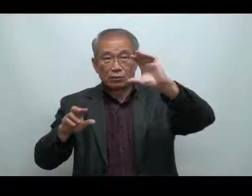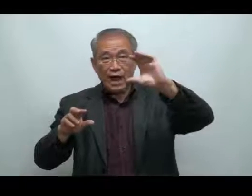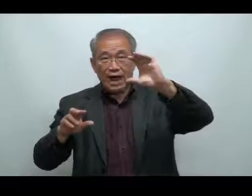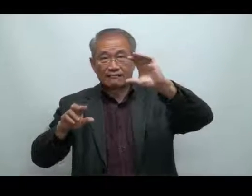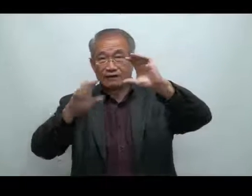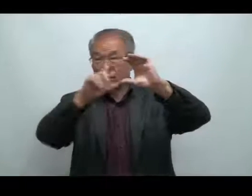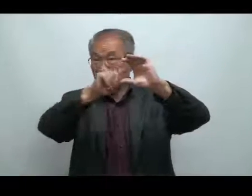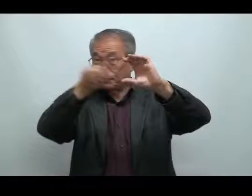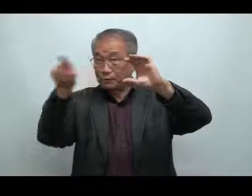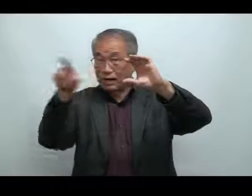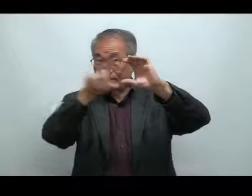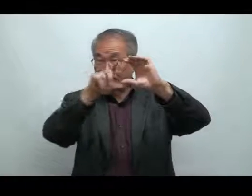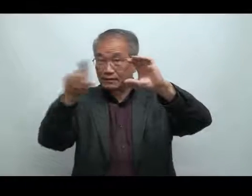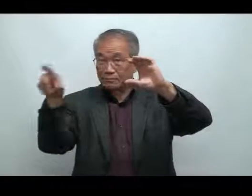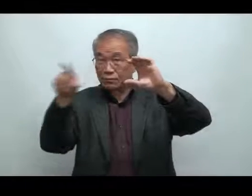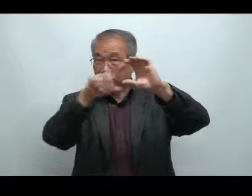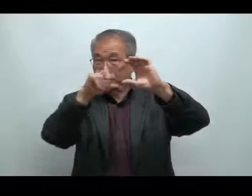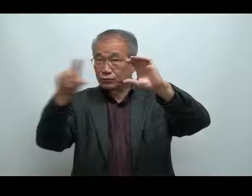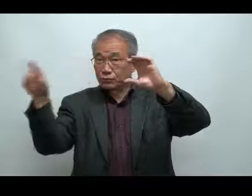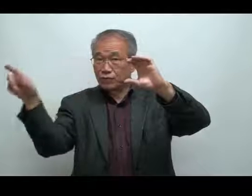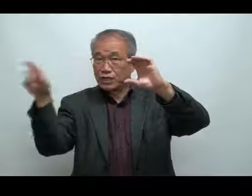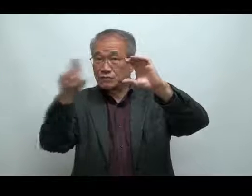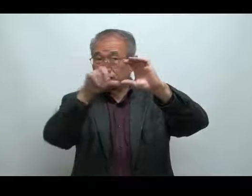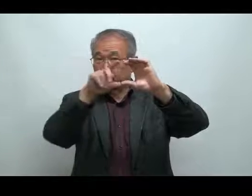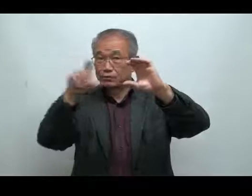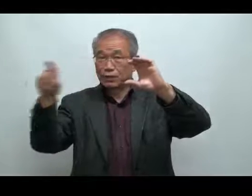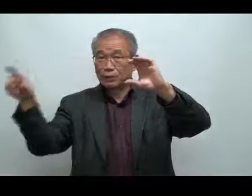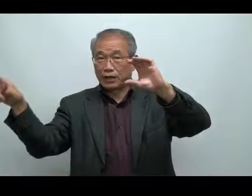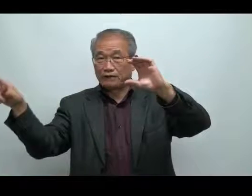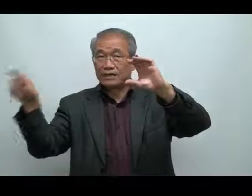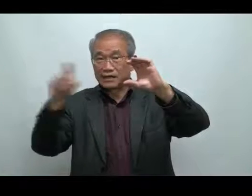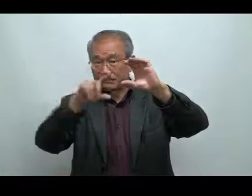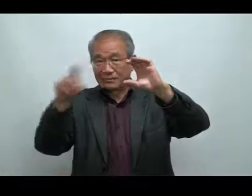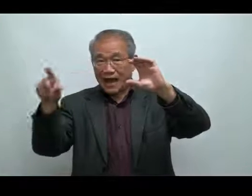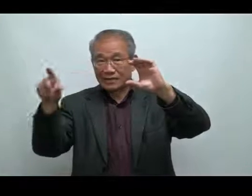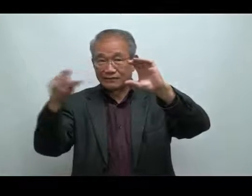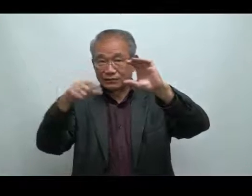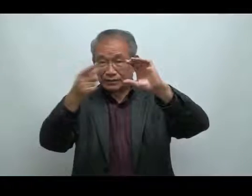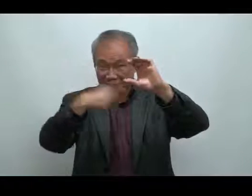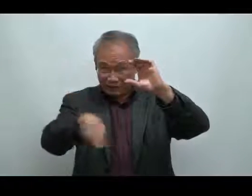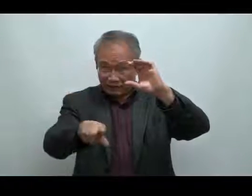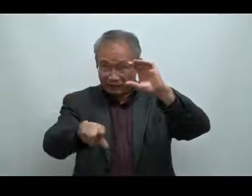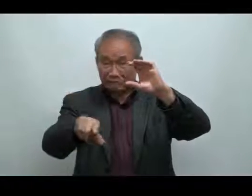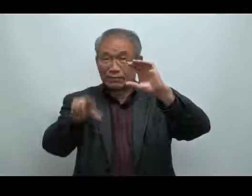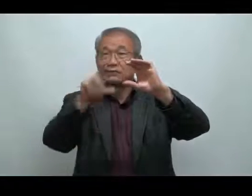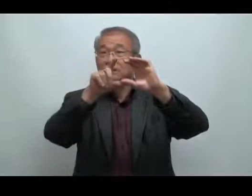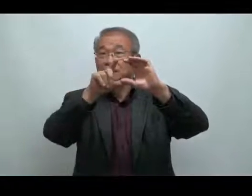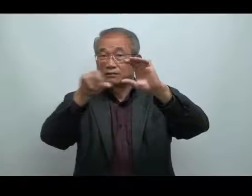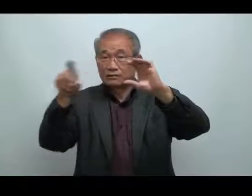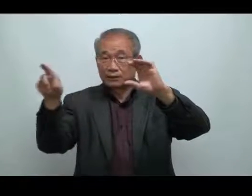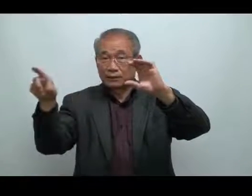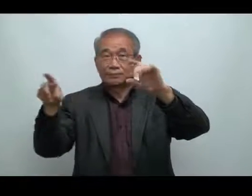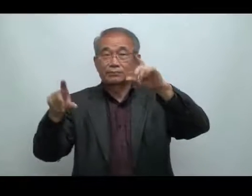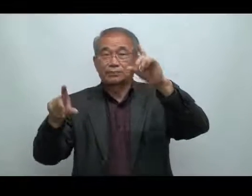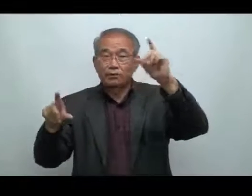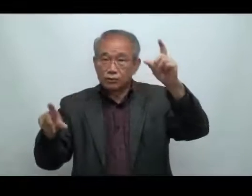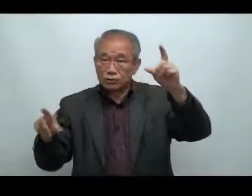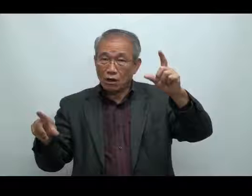half of the treble clef. Most of you read from the treble clef, even guys, even though they sing one octave below the treble clef, because most songs